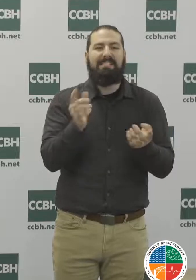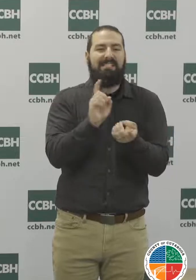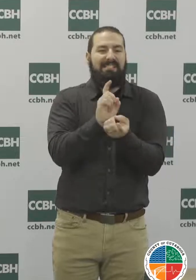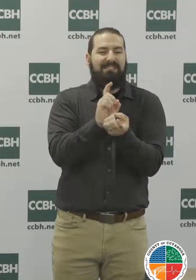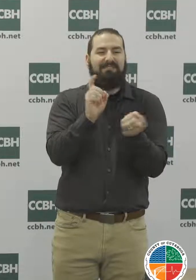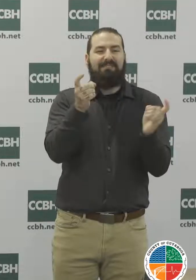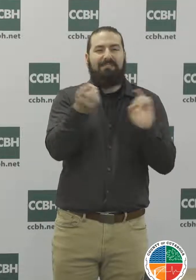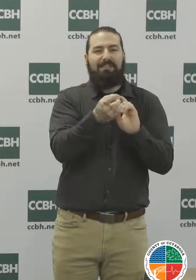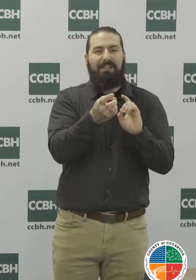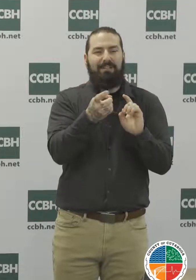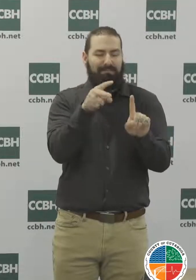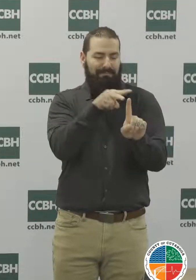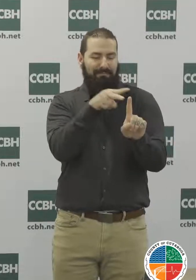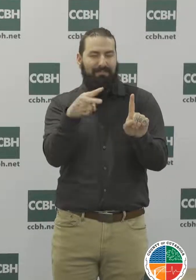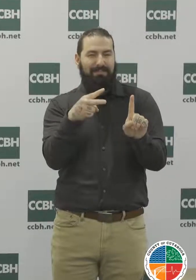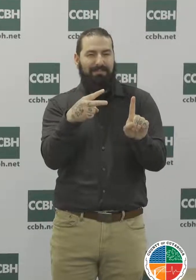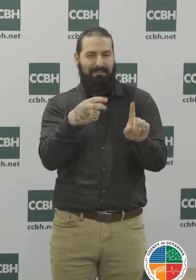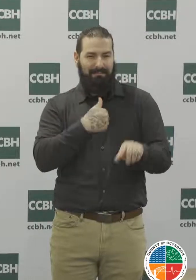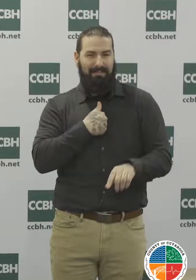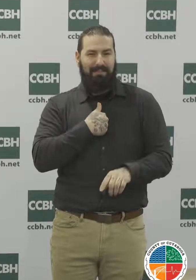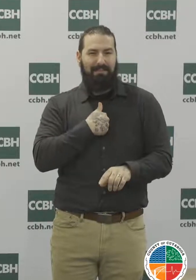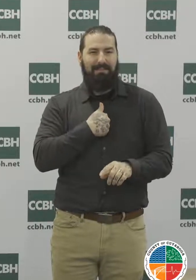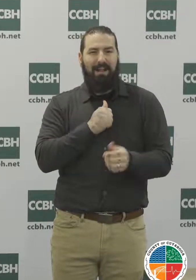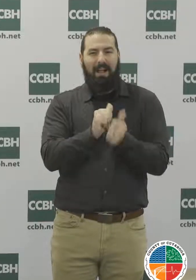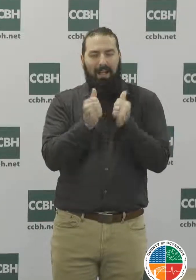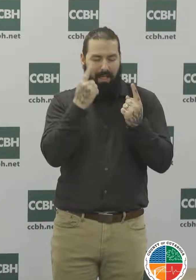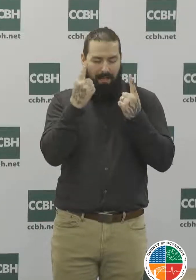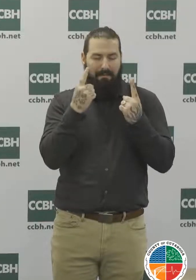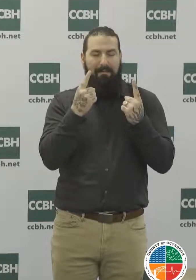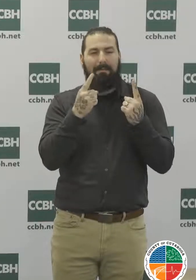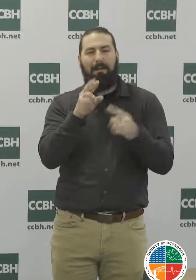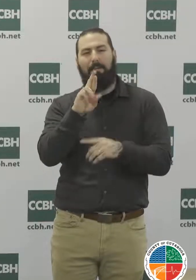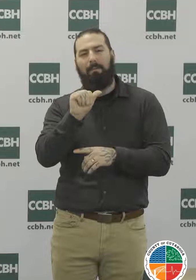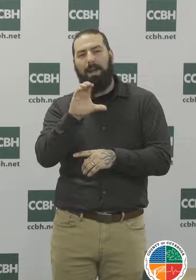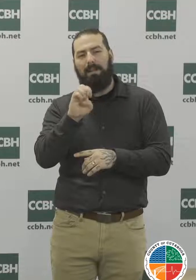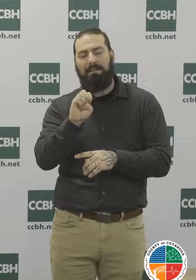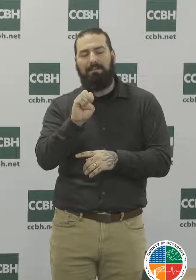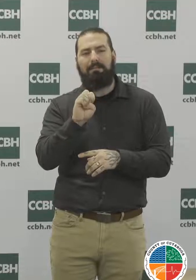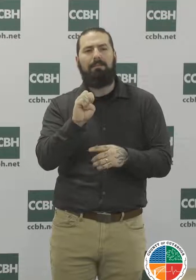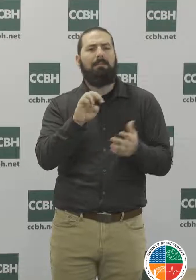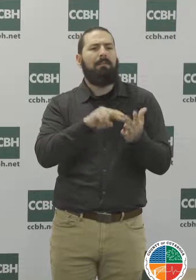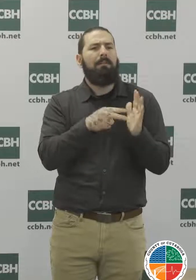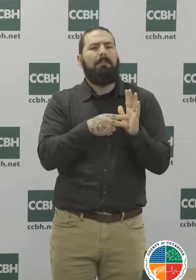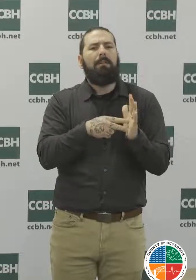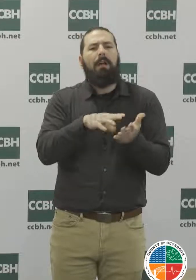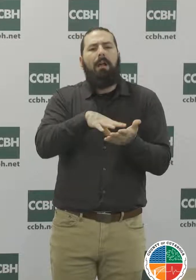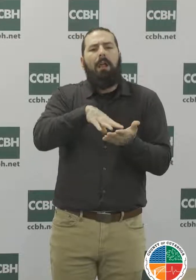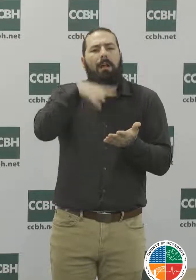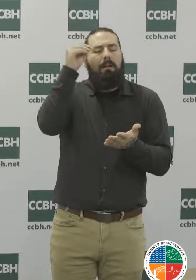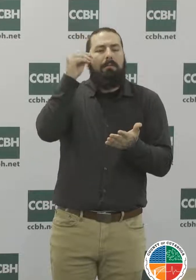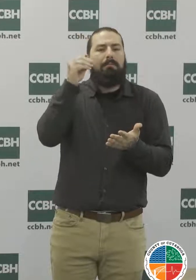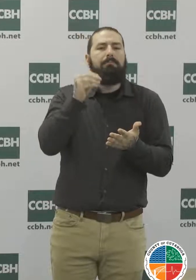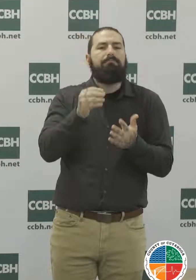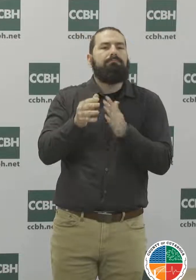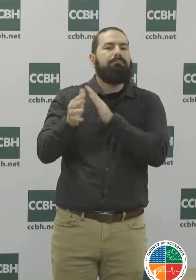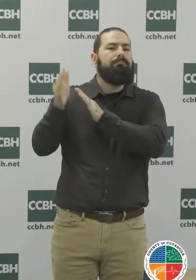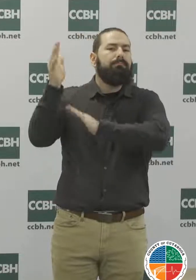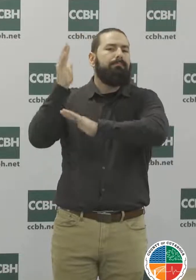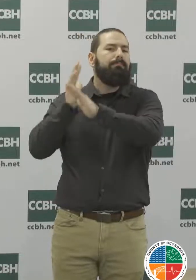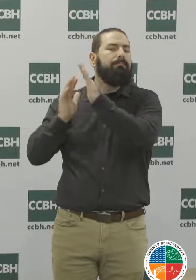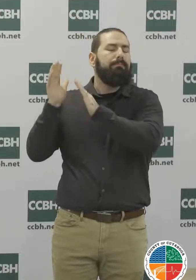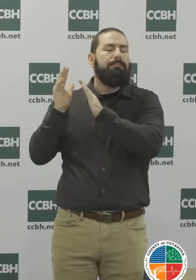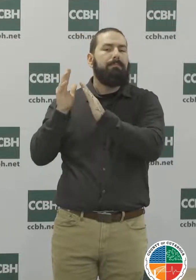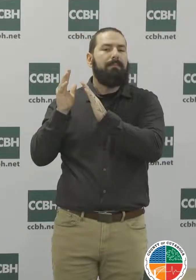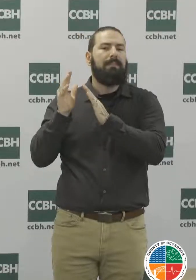ingrained perspectives about race. This includes learning the historical roots of racial inequity in this